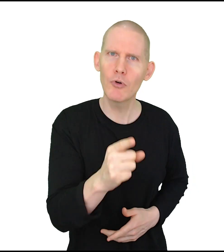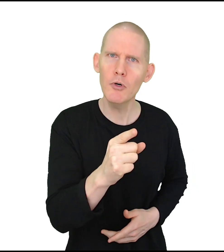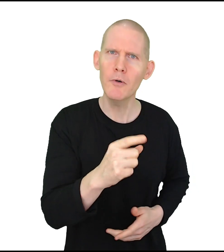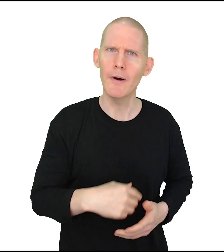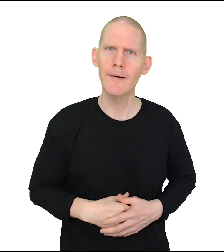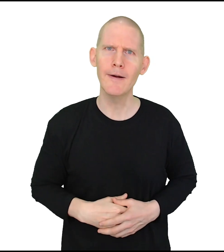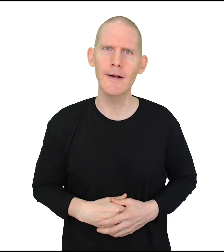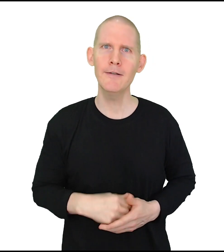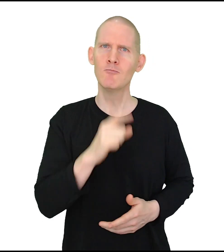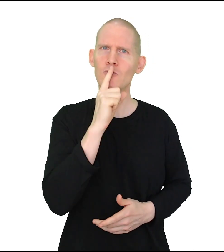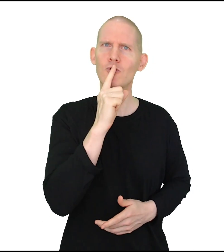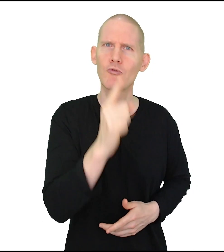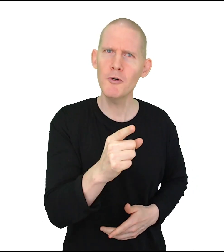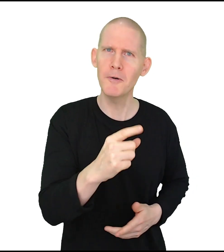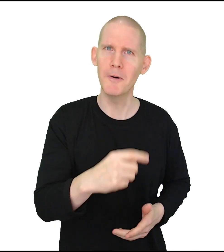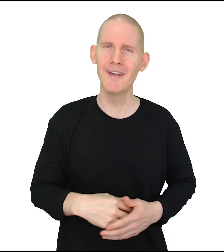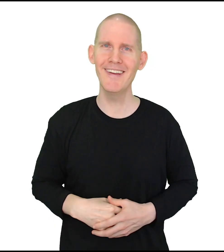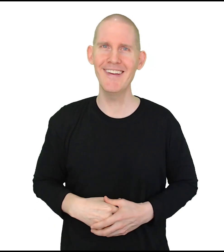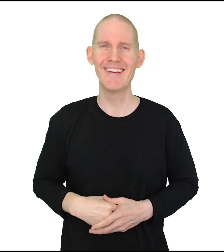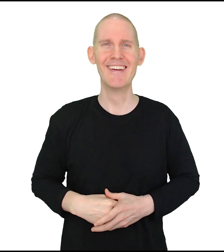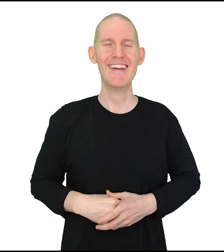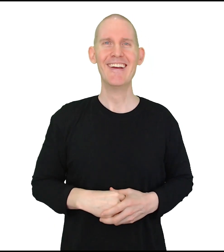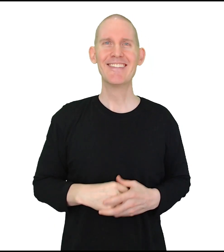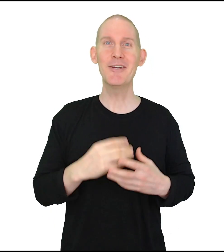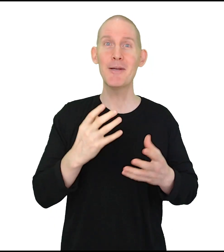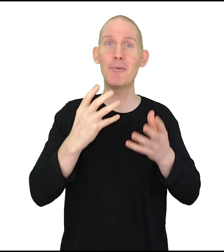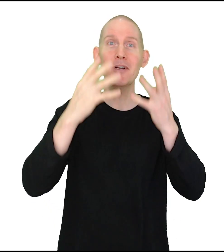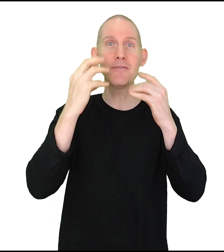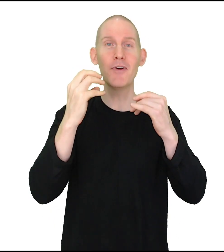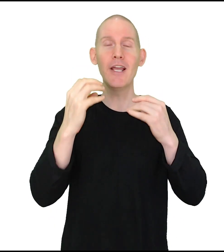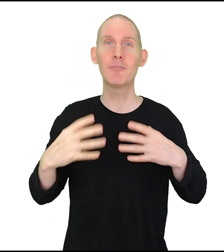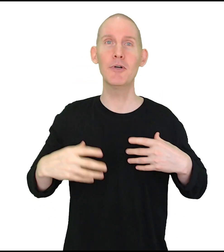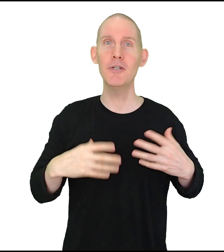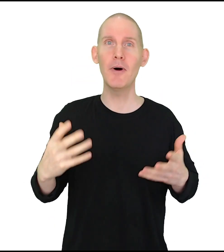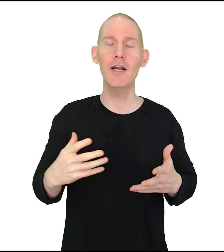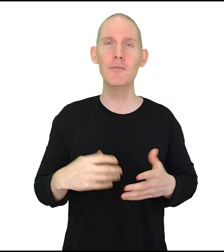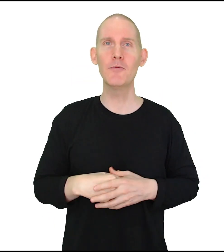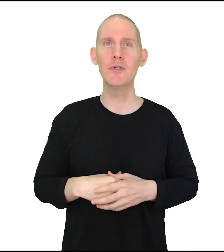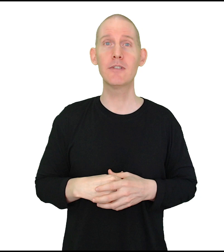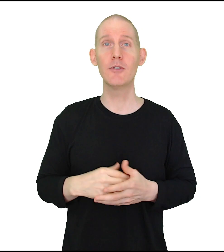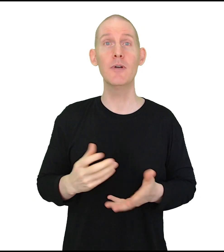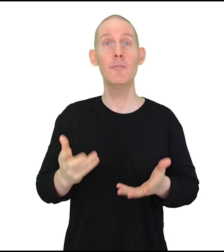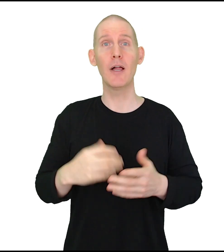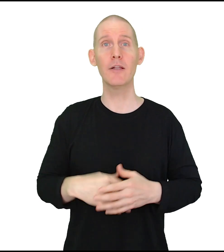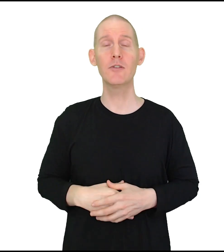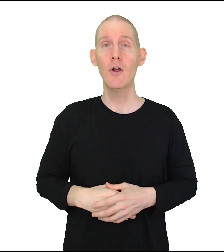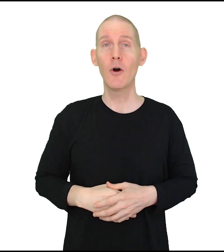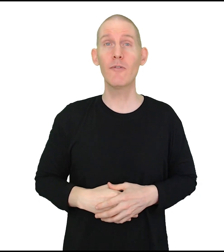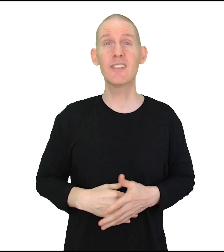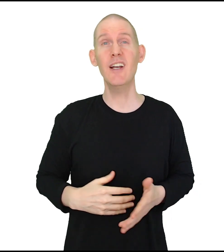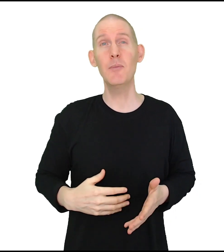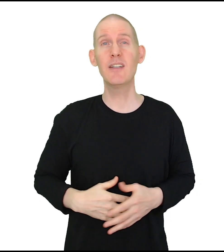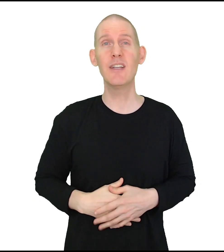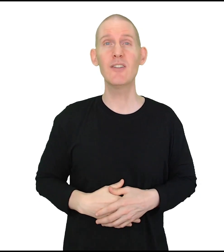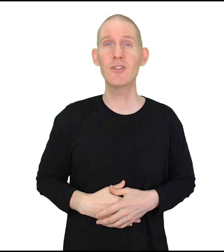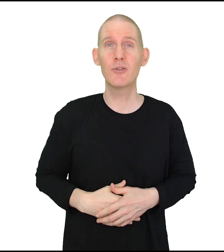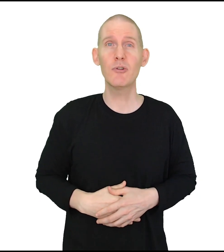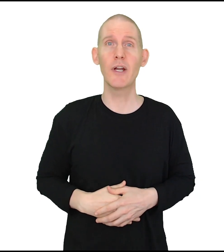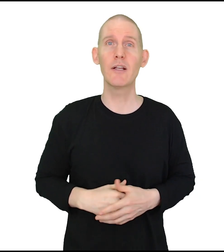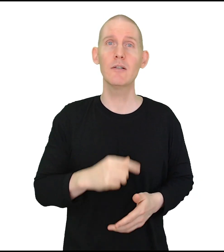true. True. So you can put it in your face, put it in your body movements to embellish, or if it's not a big deal, just do the regular